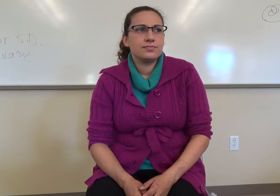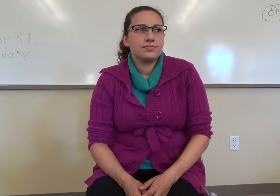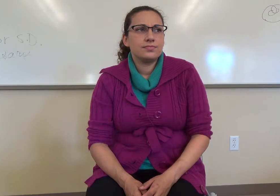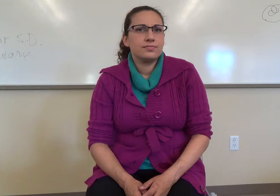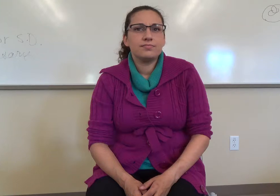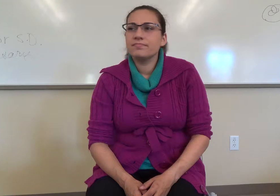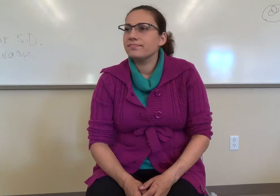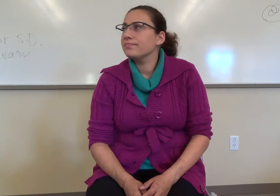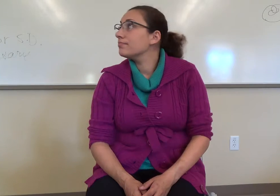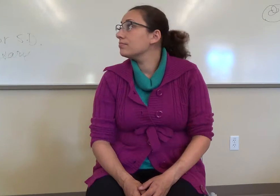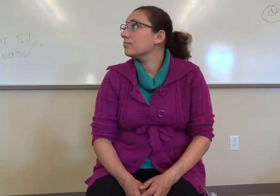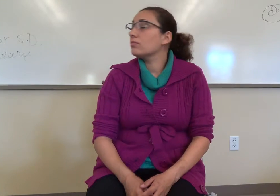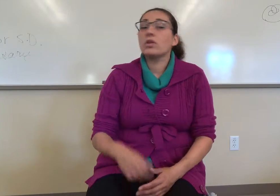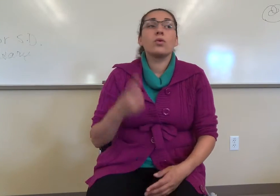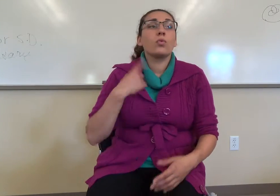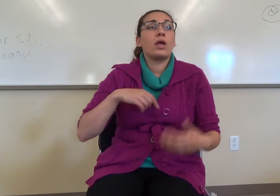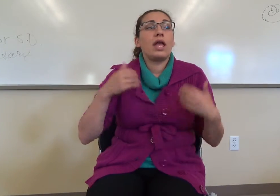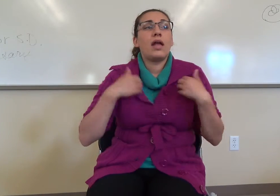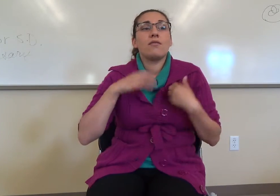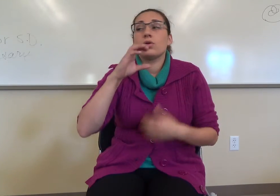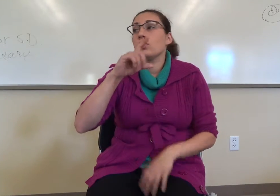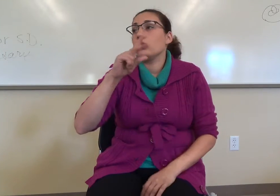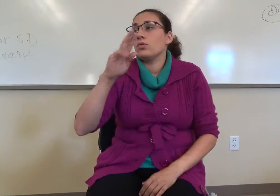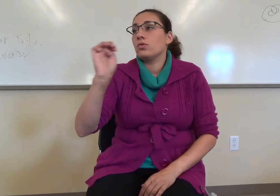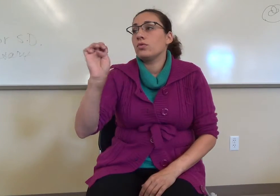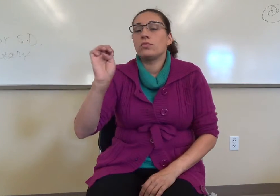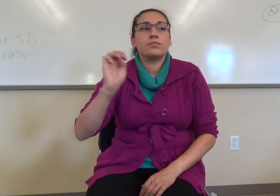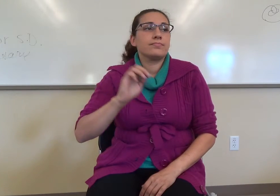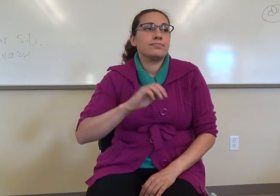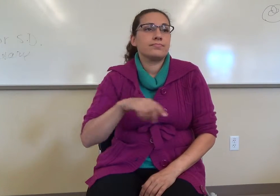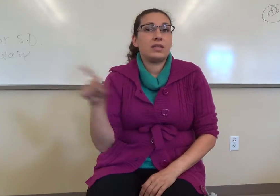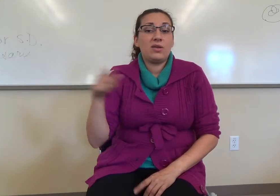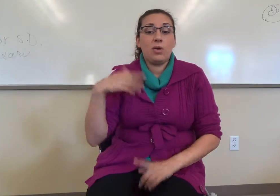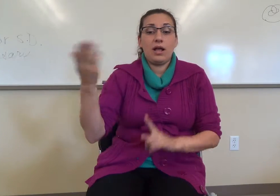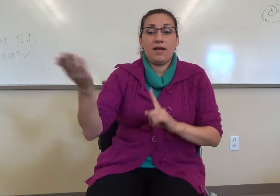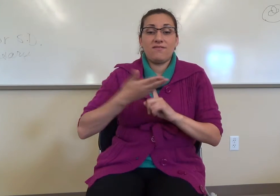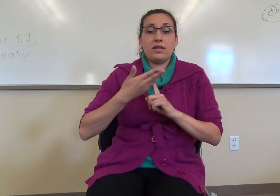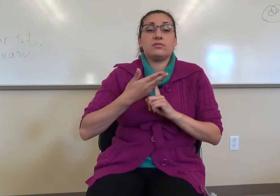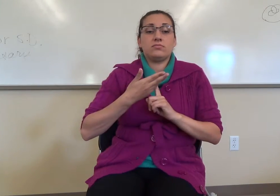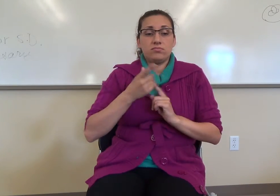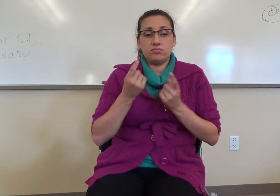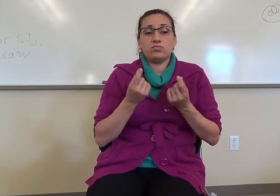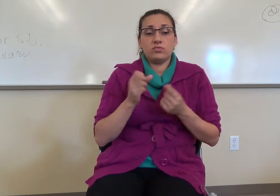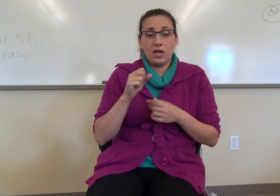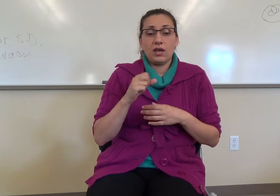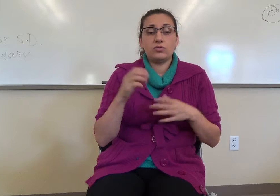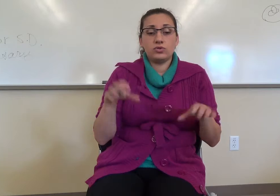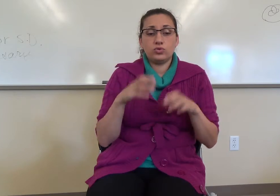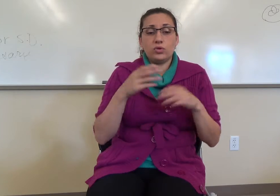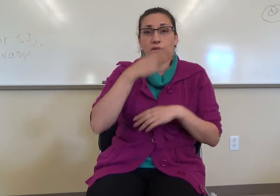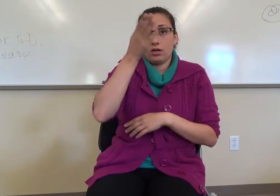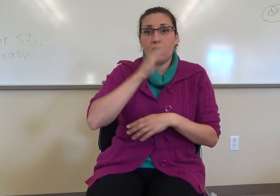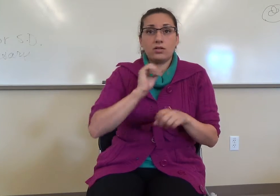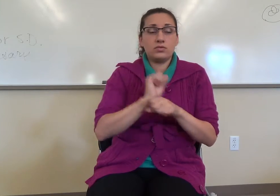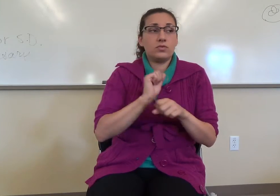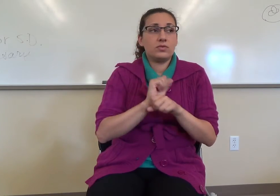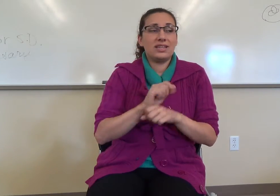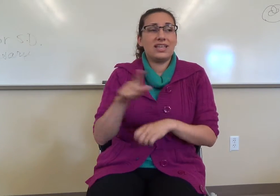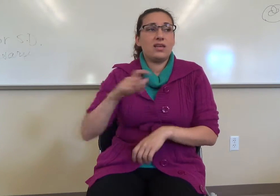and we have some clues here. Uh, He was convinced he was doing God's work, he refused to give in,